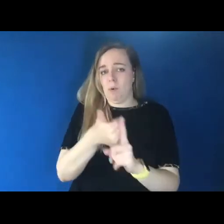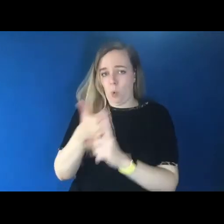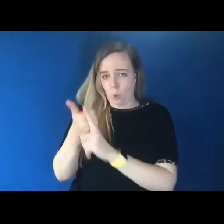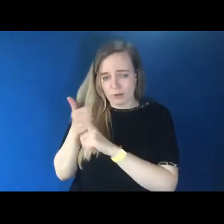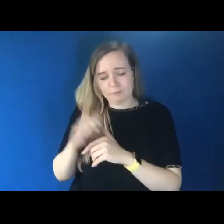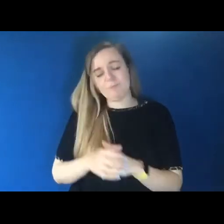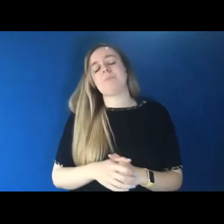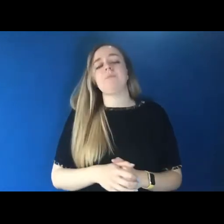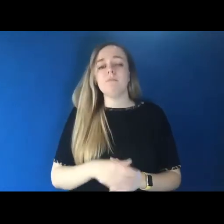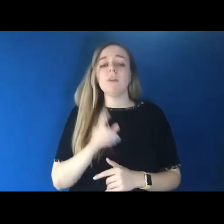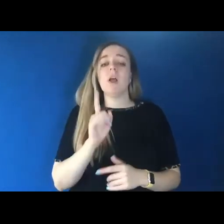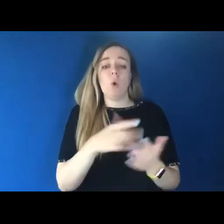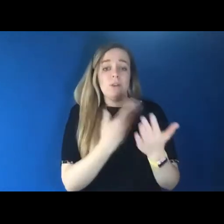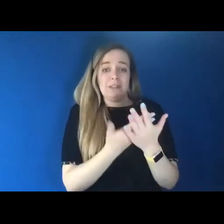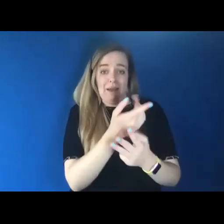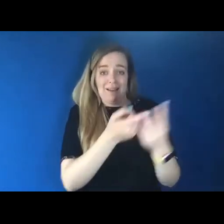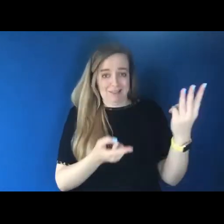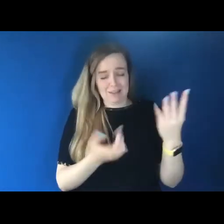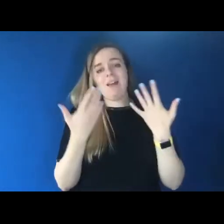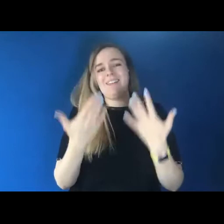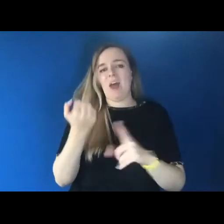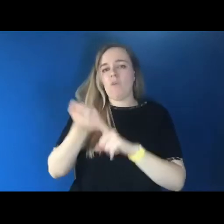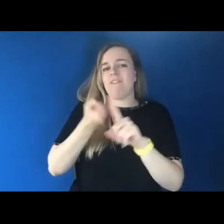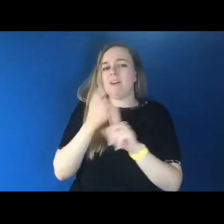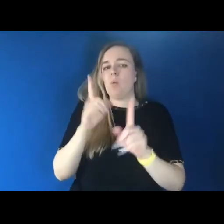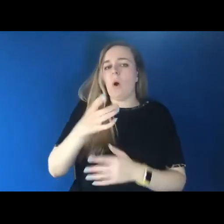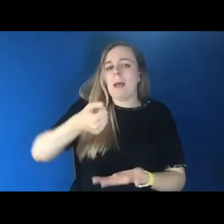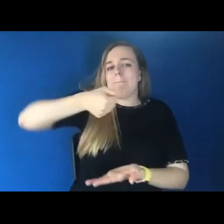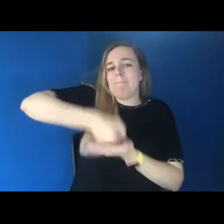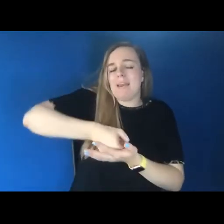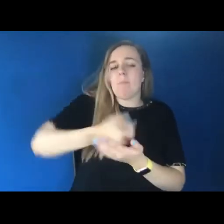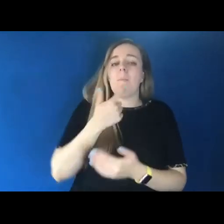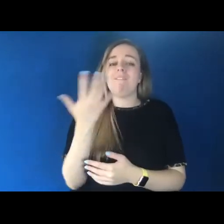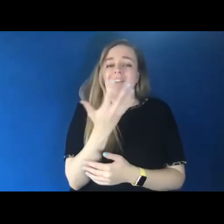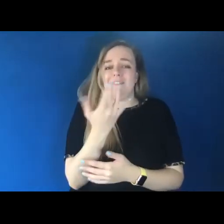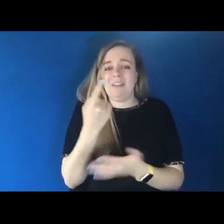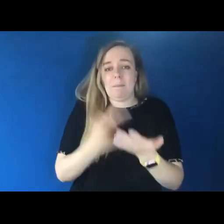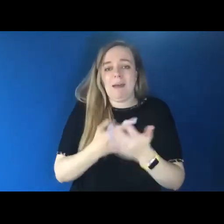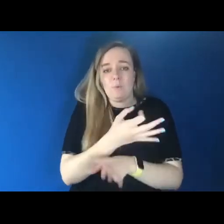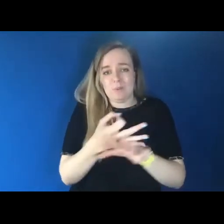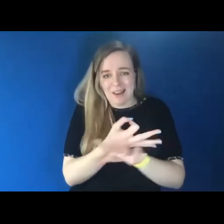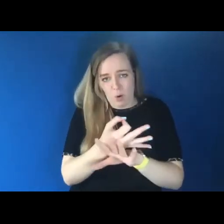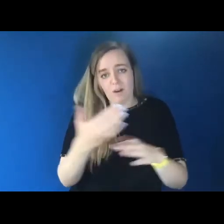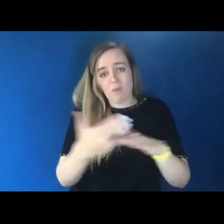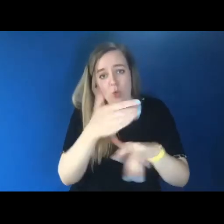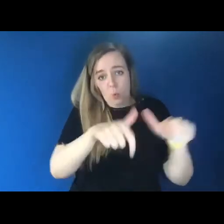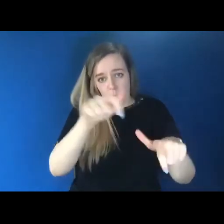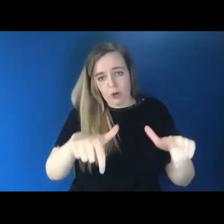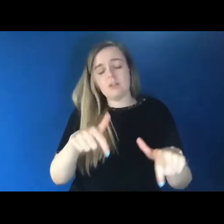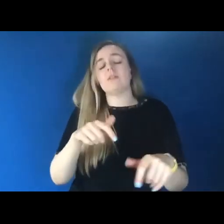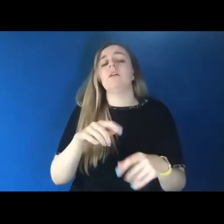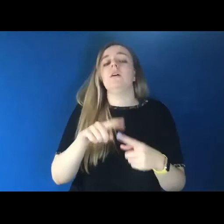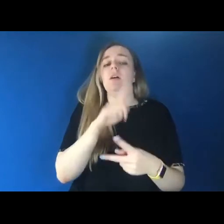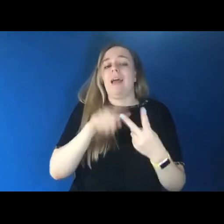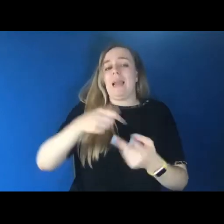as those demands, we're now fighting for a minimum of £15 an hour for all workers in the sector and